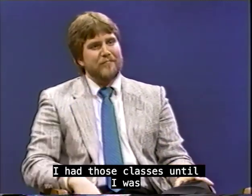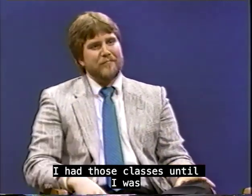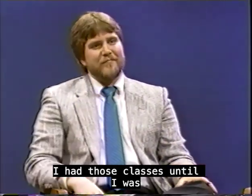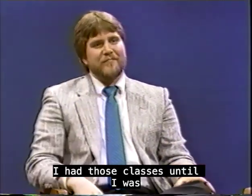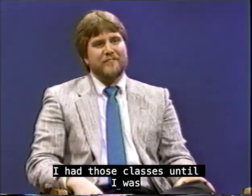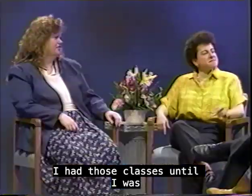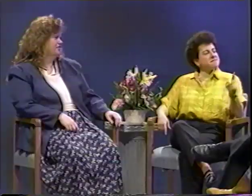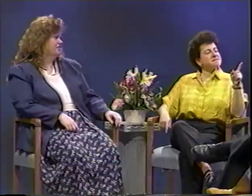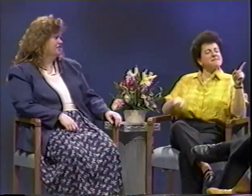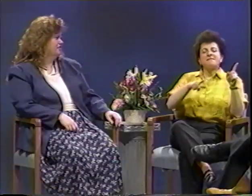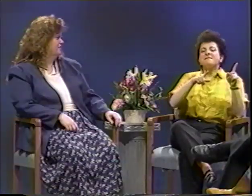12th grade.